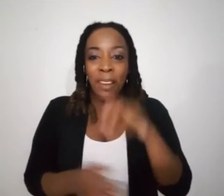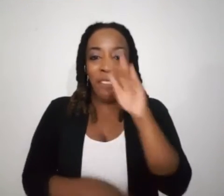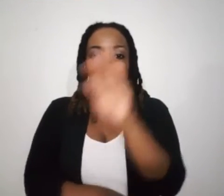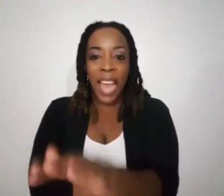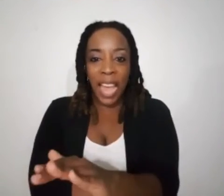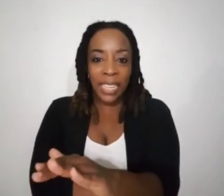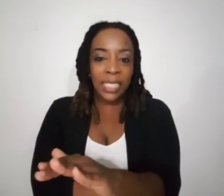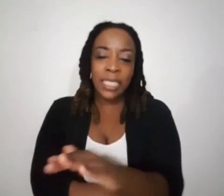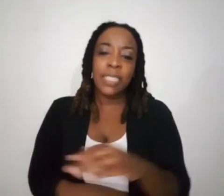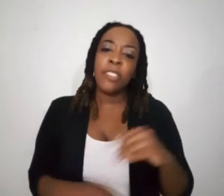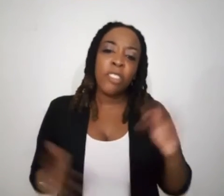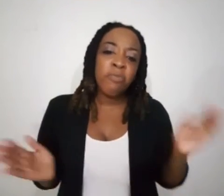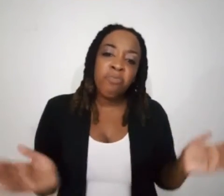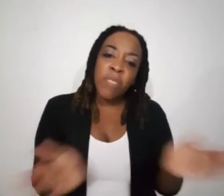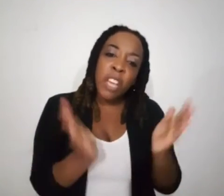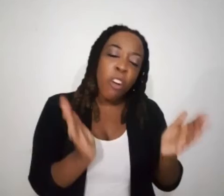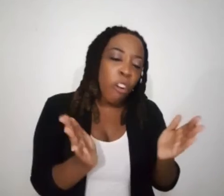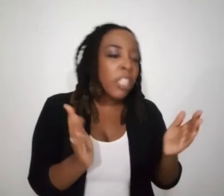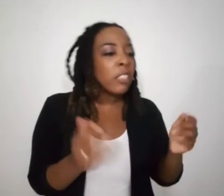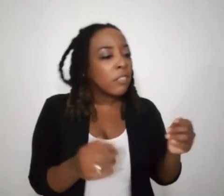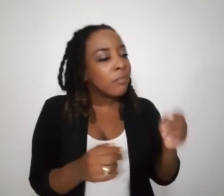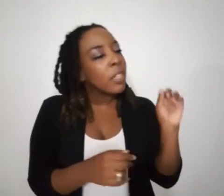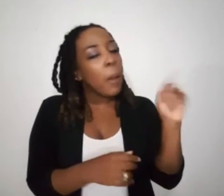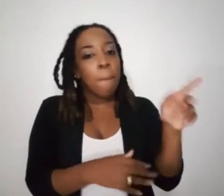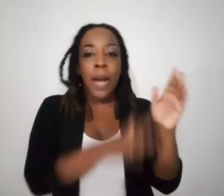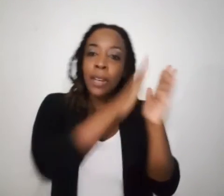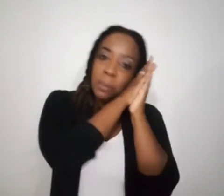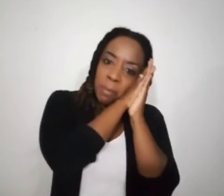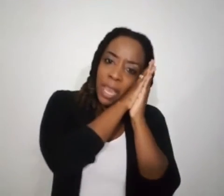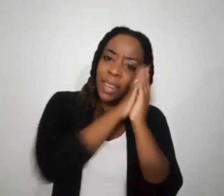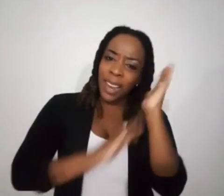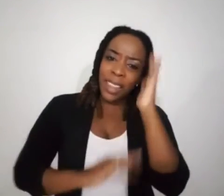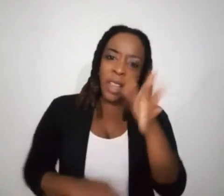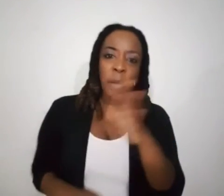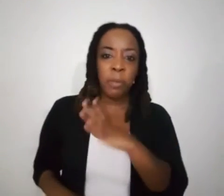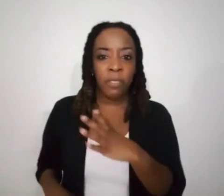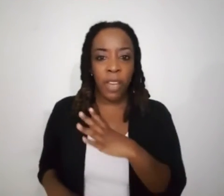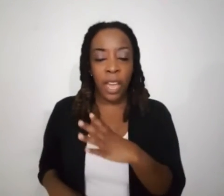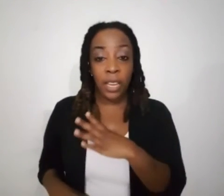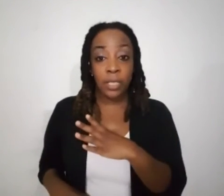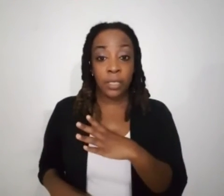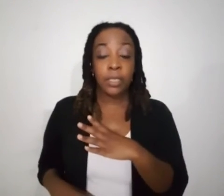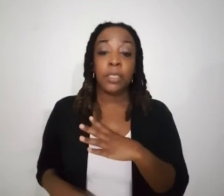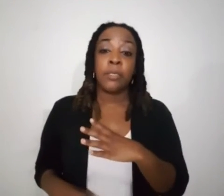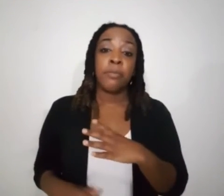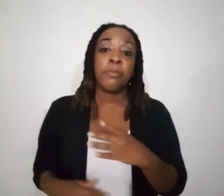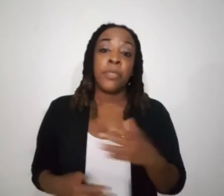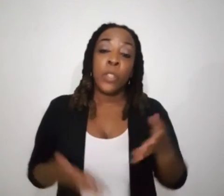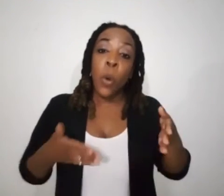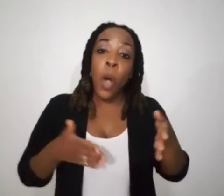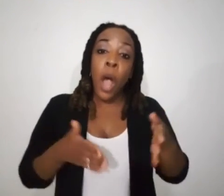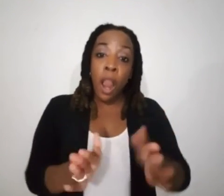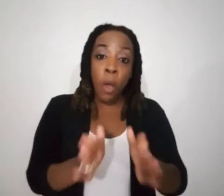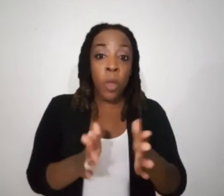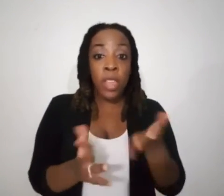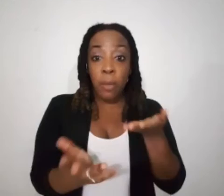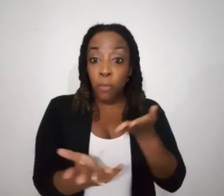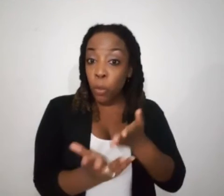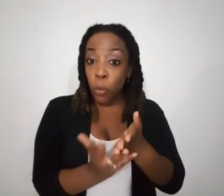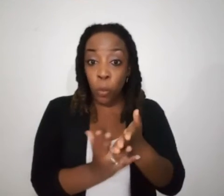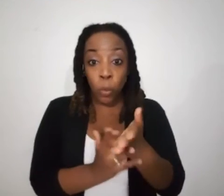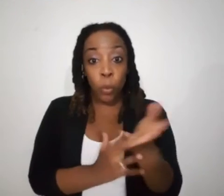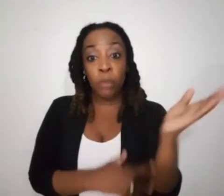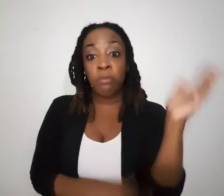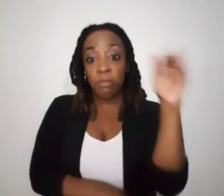to bed. They'll do fine. Allow them to sleep through the night because that good rest is important for them.